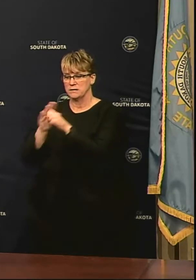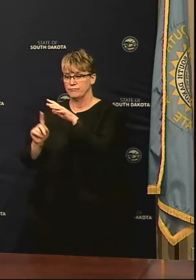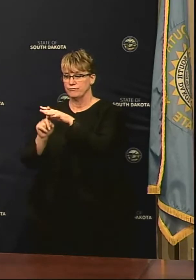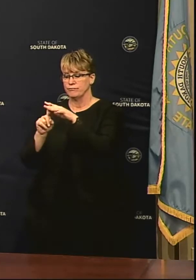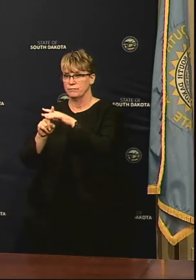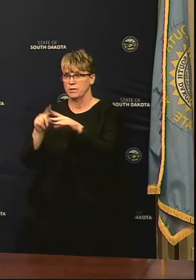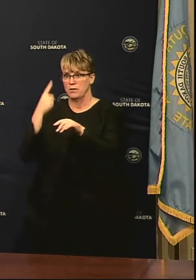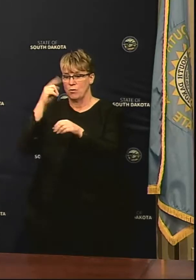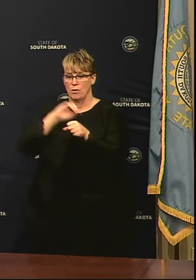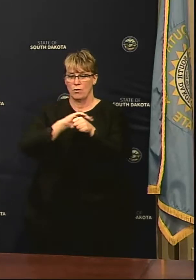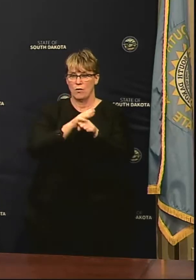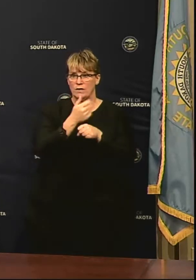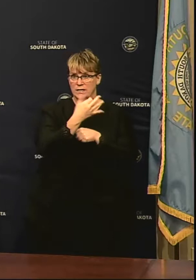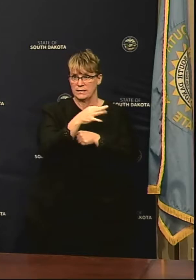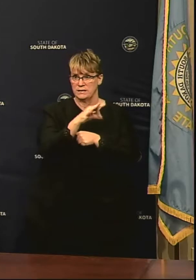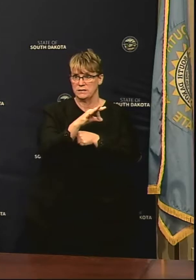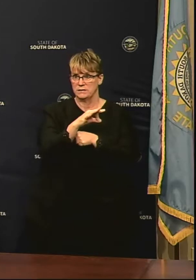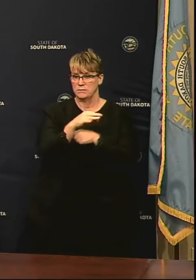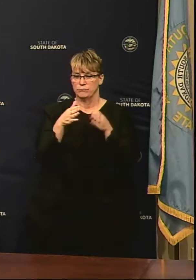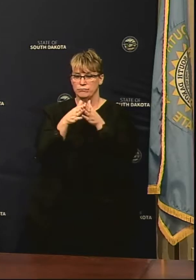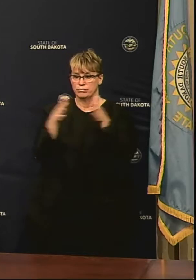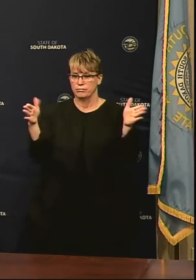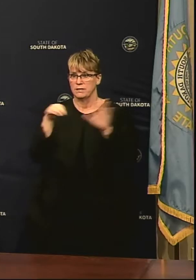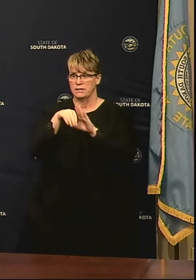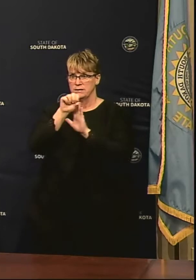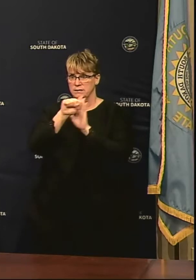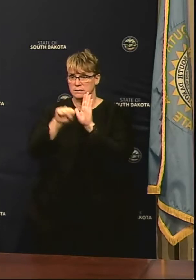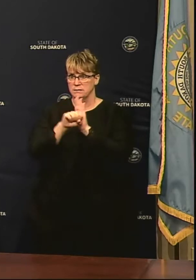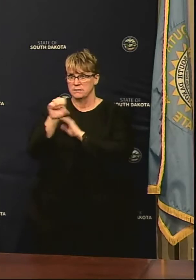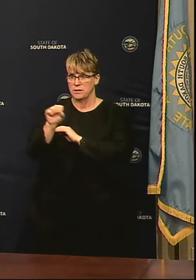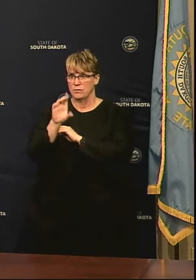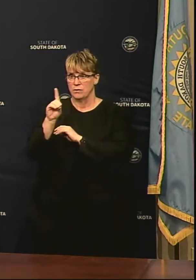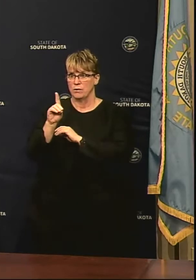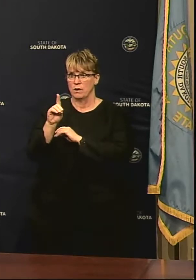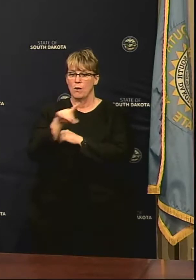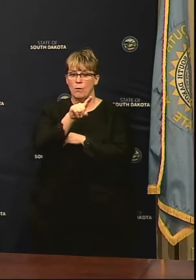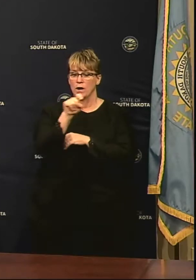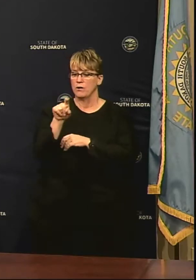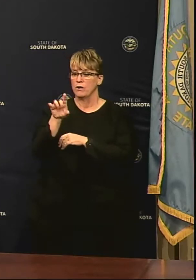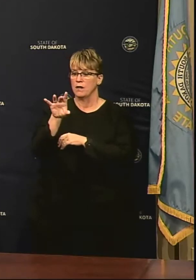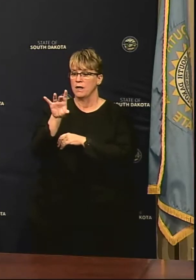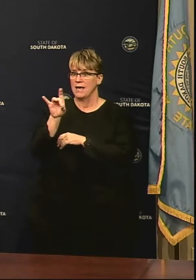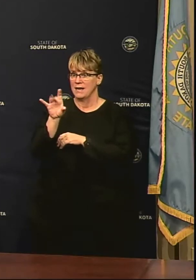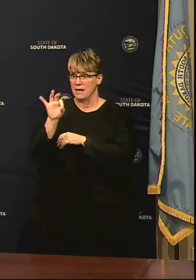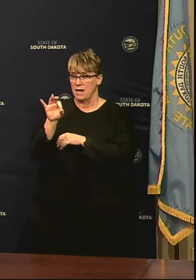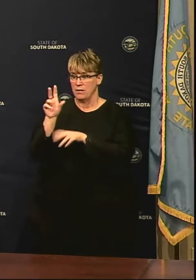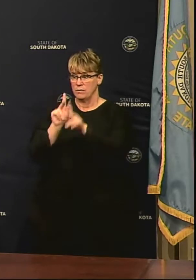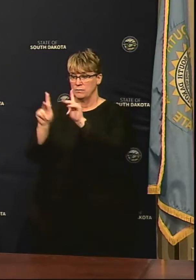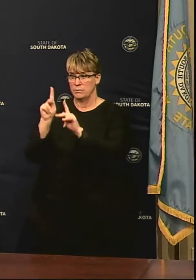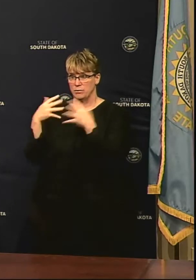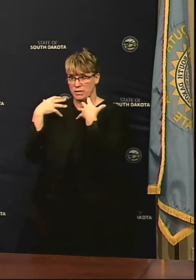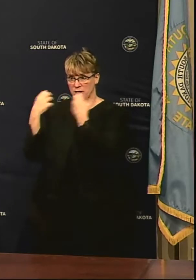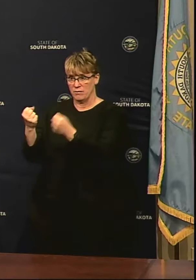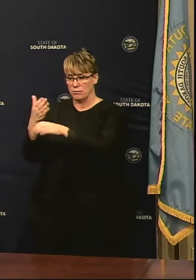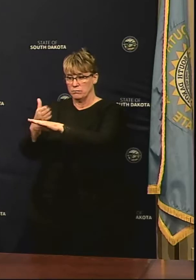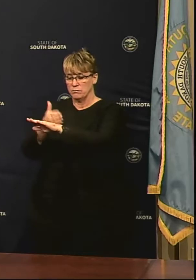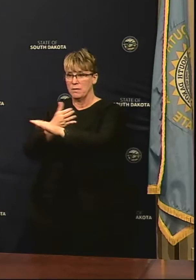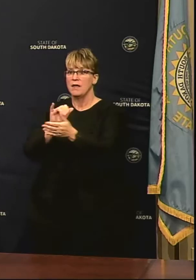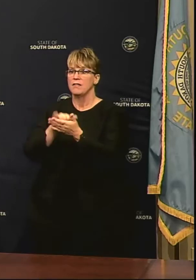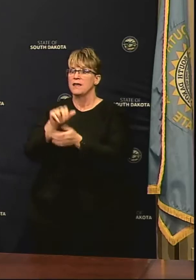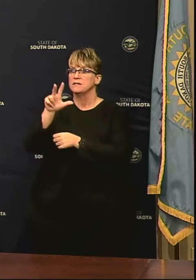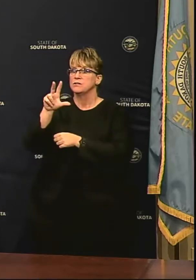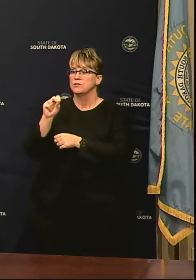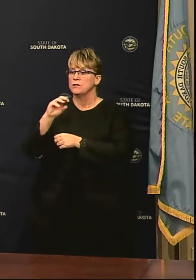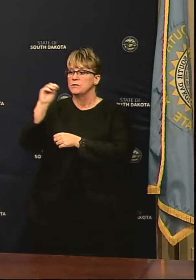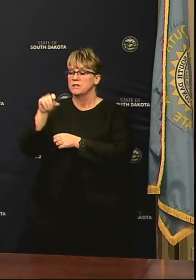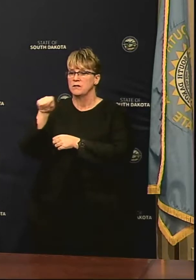of COVID-19 throughout South Dakota. 189 of those individuals have recovered. That's 30%